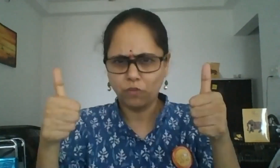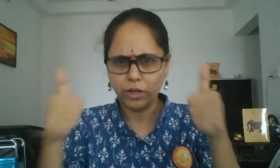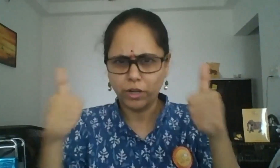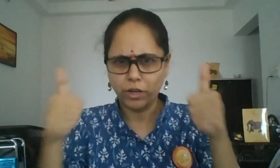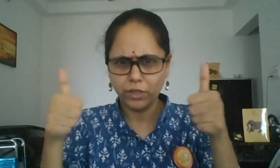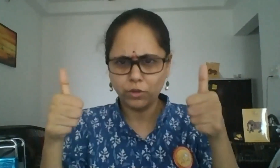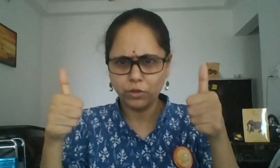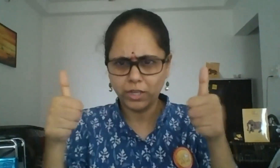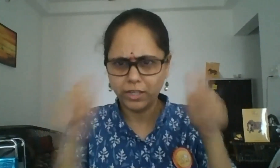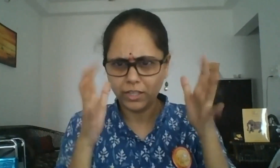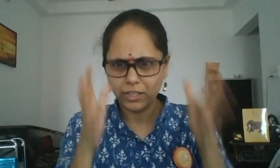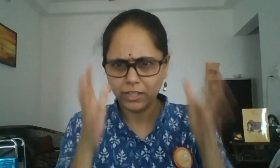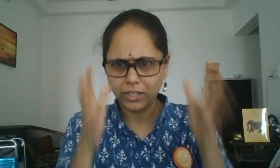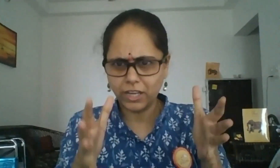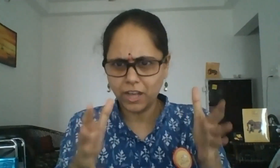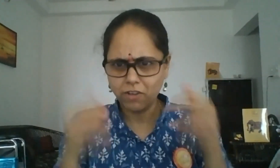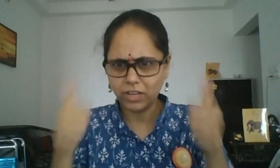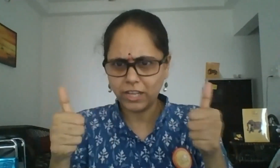Whatever you learned till now, clear?